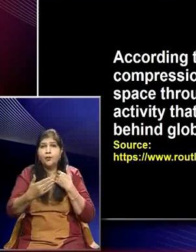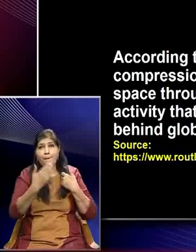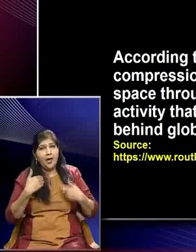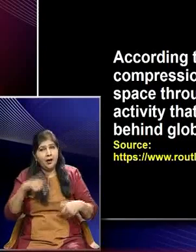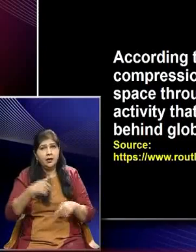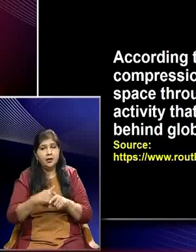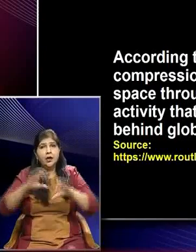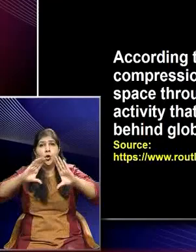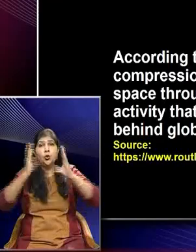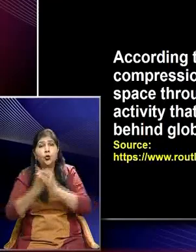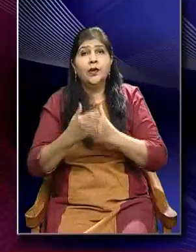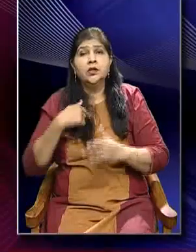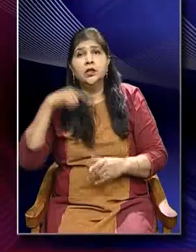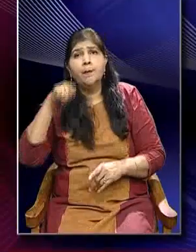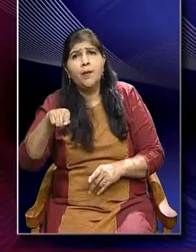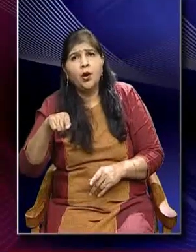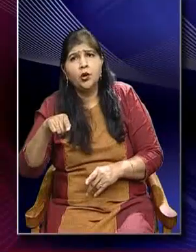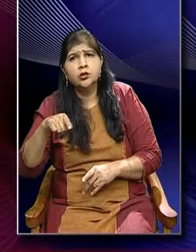behind globalization.